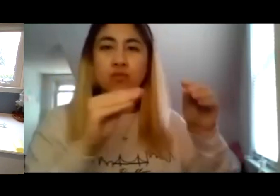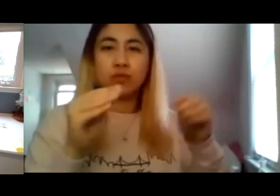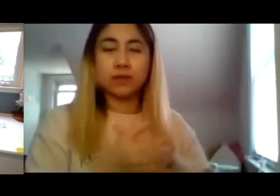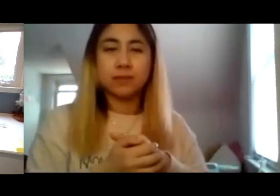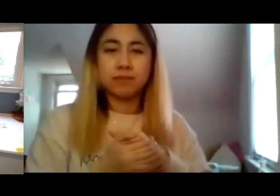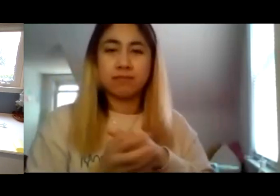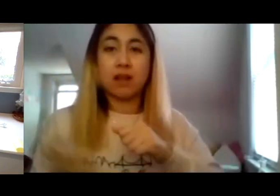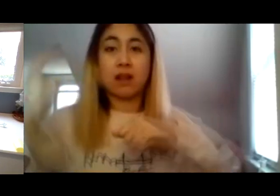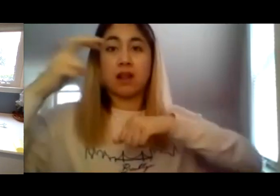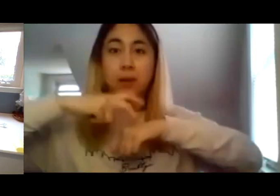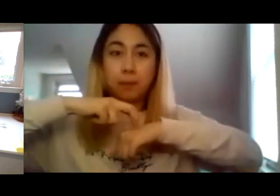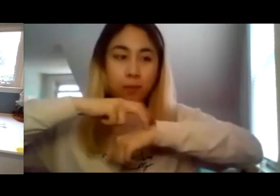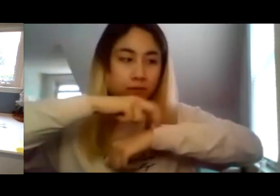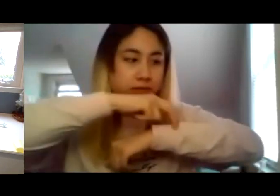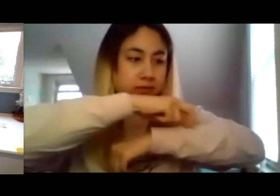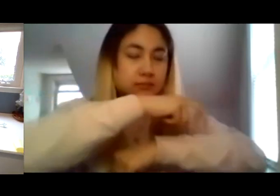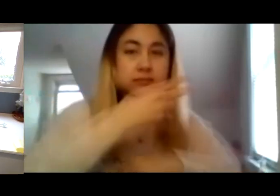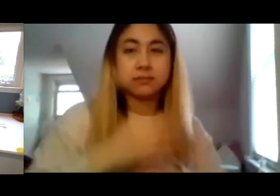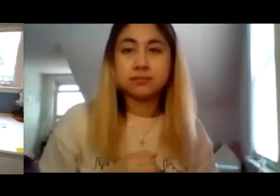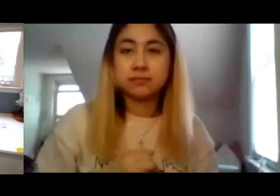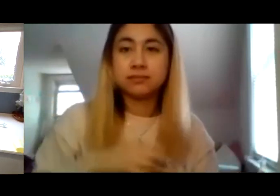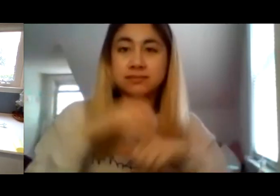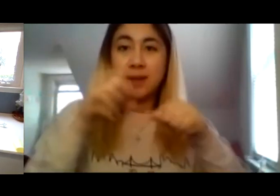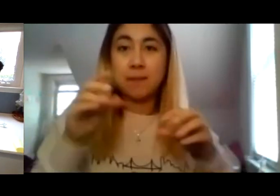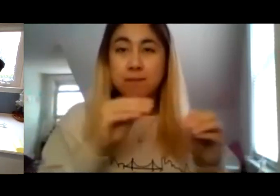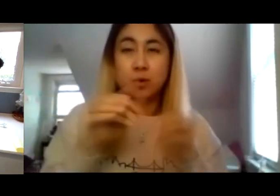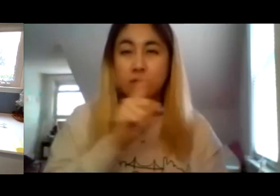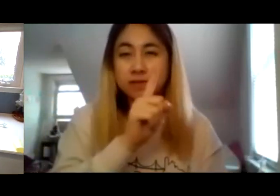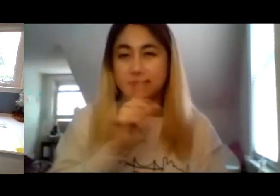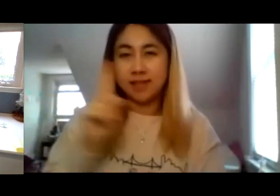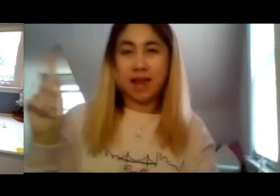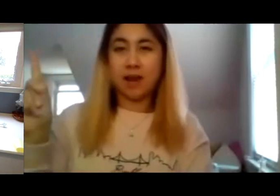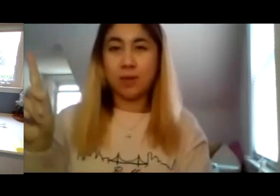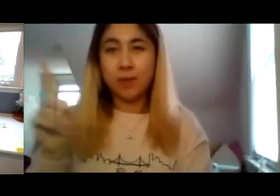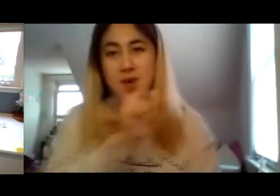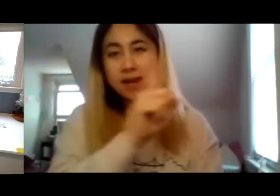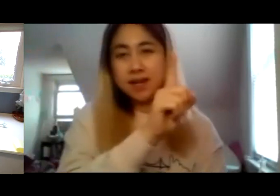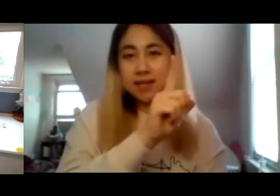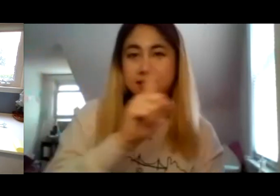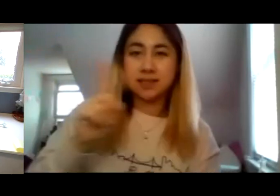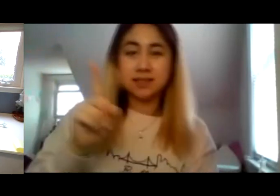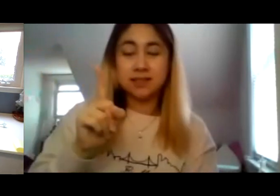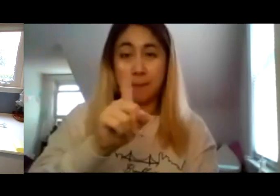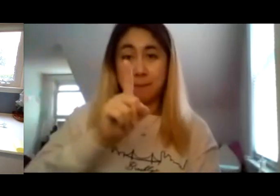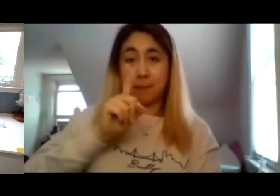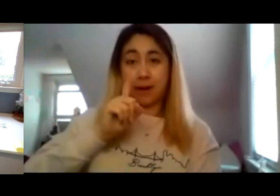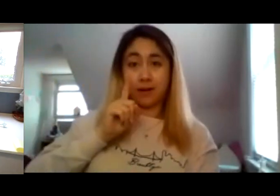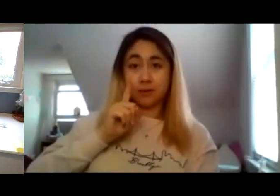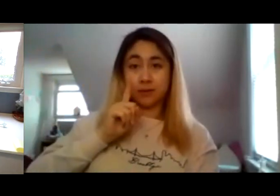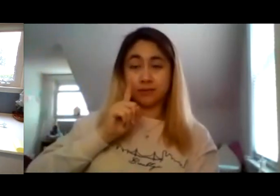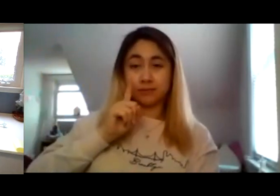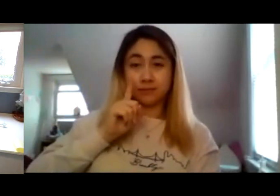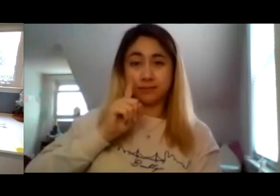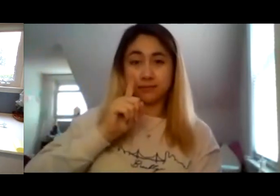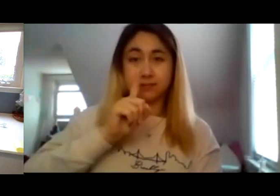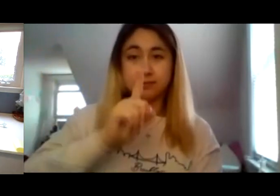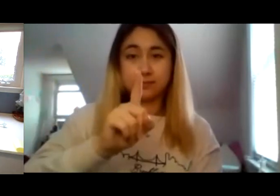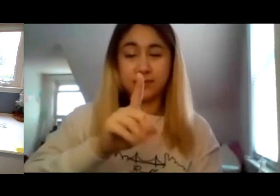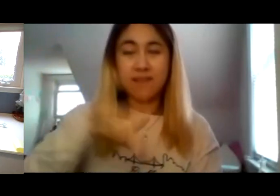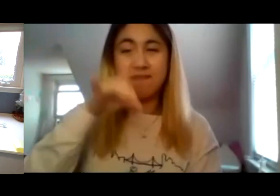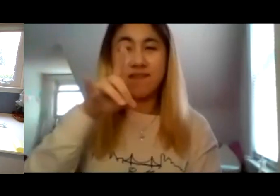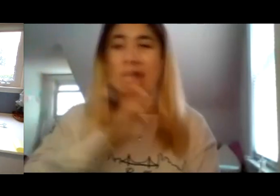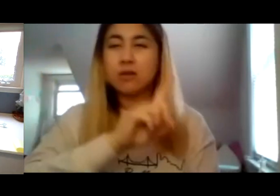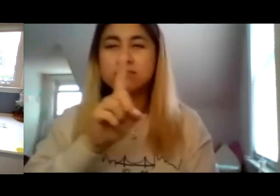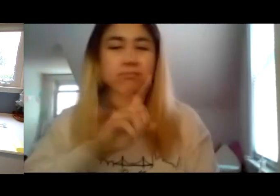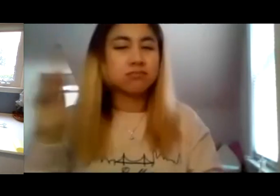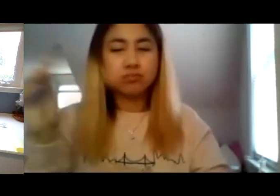something. We can go sideways. We can go backwards. Right? We find somewhere to